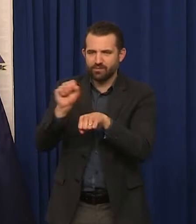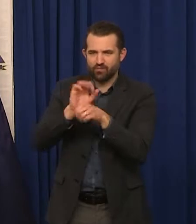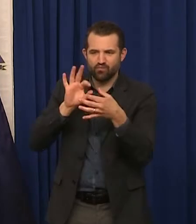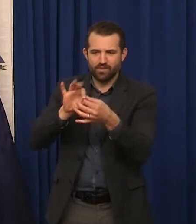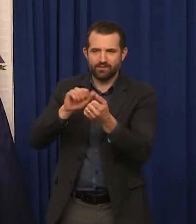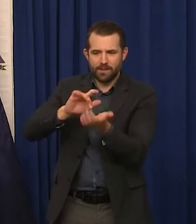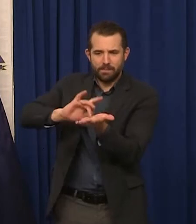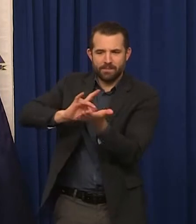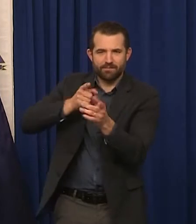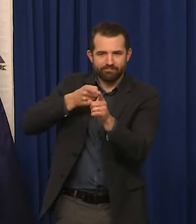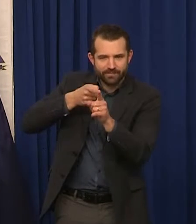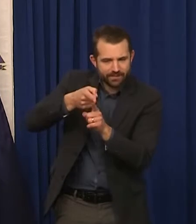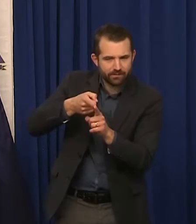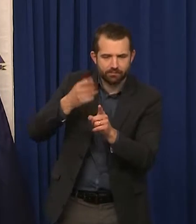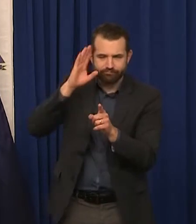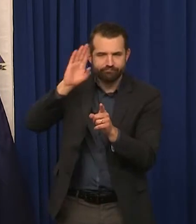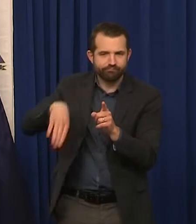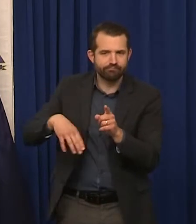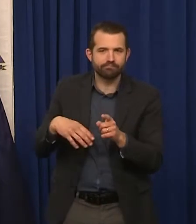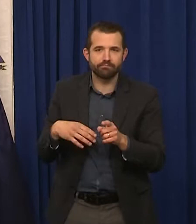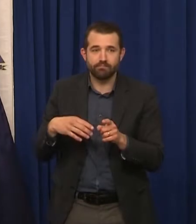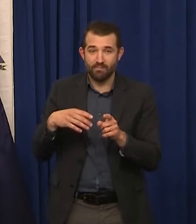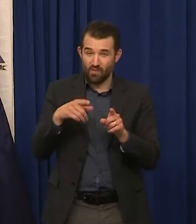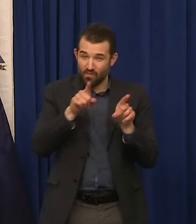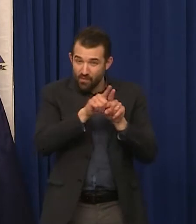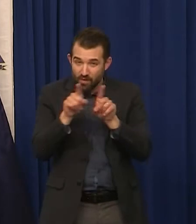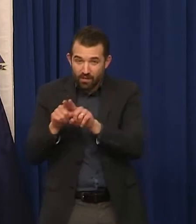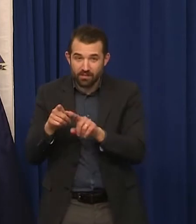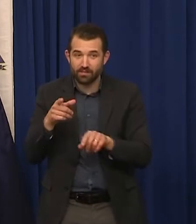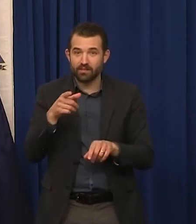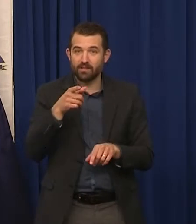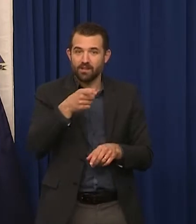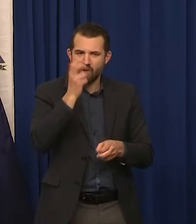also hard being a patient these days.